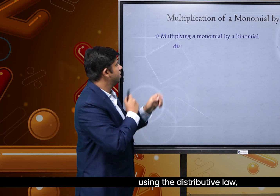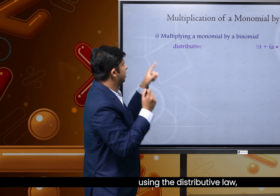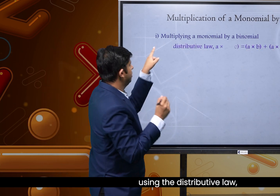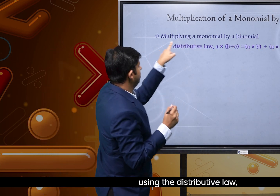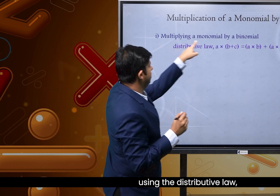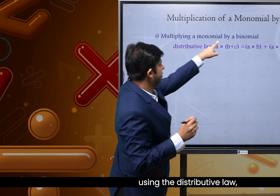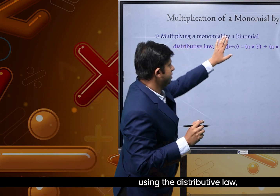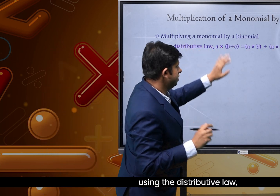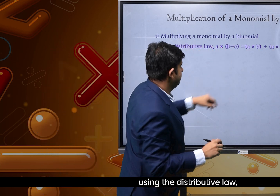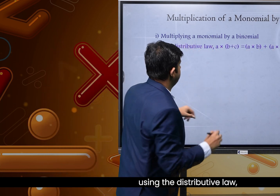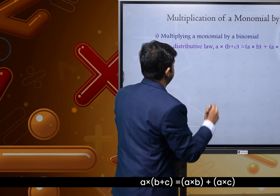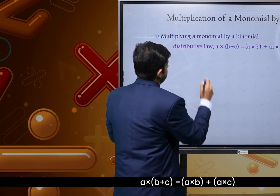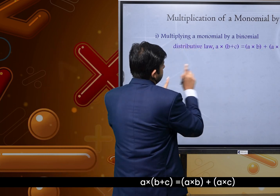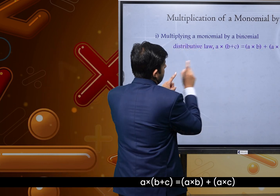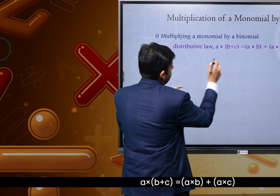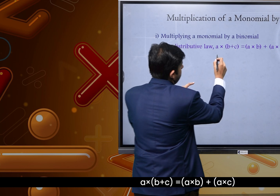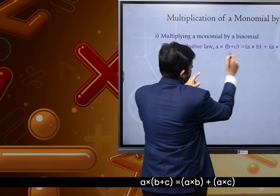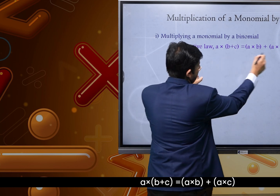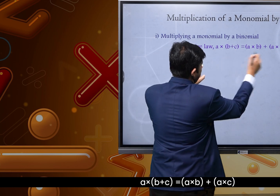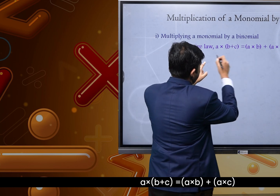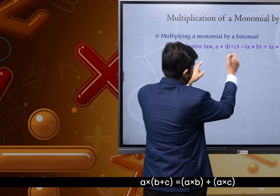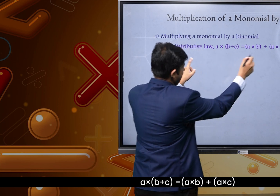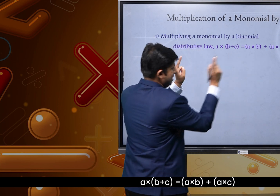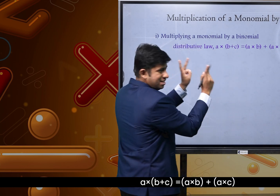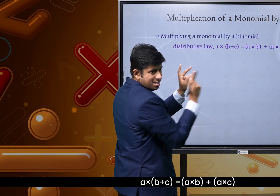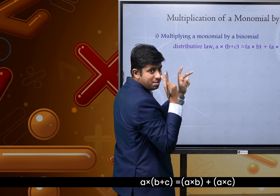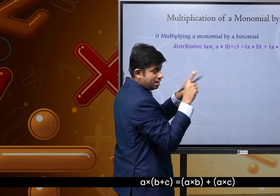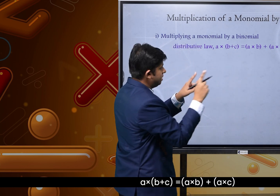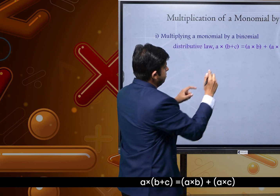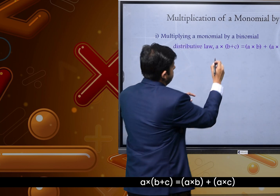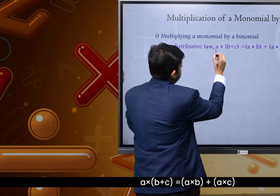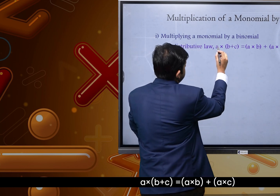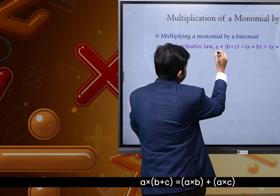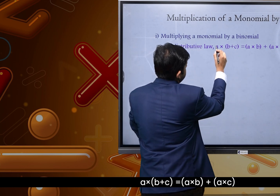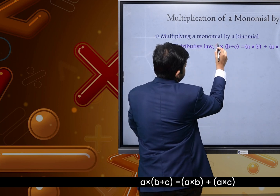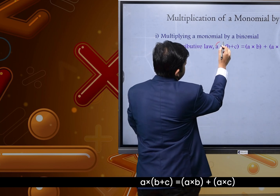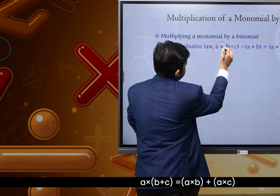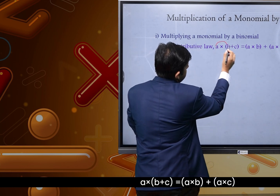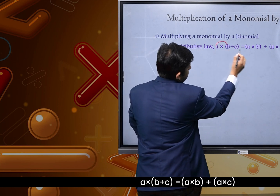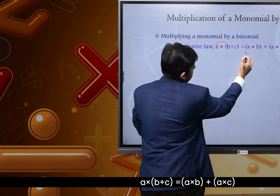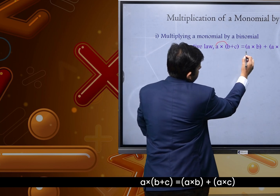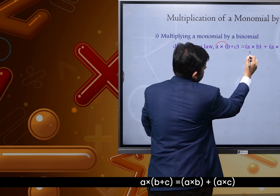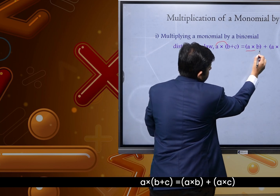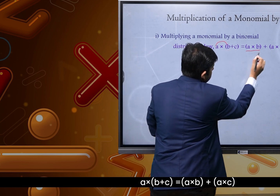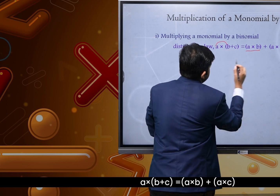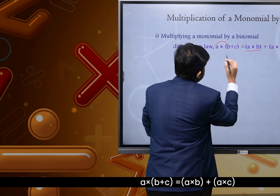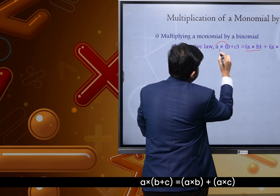law. A into B plus C is equal to A into B plus A into C.